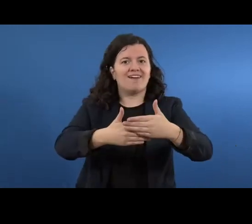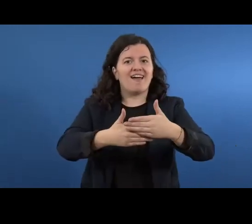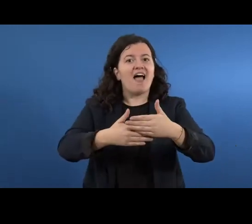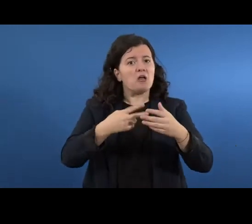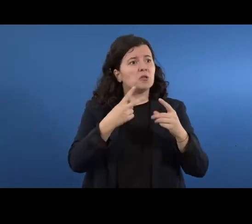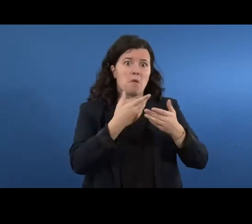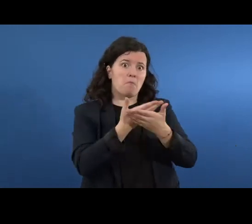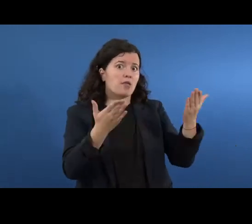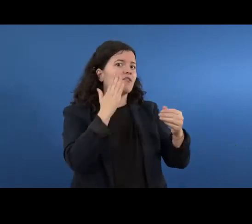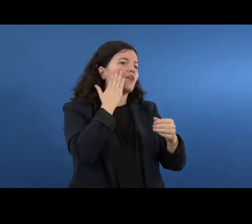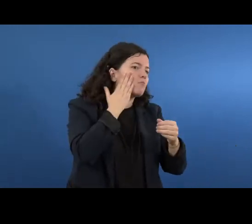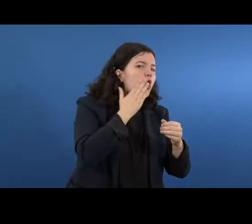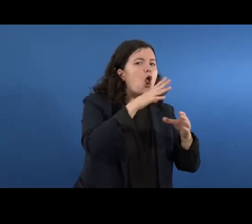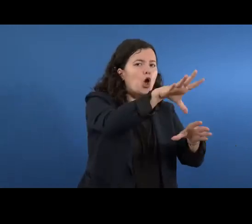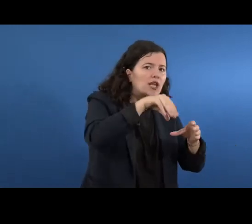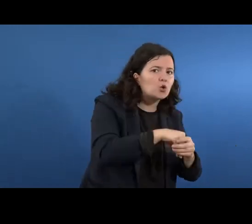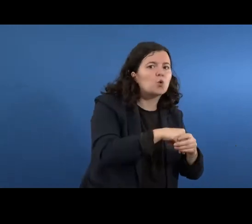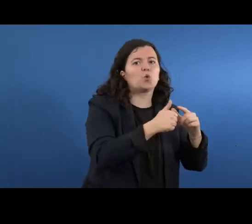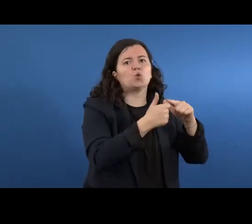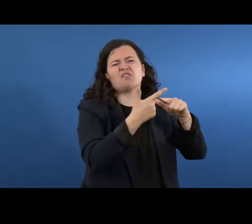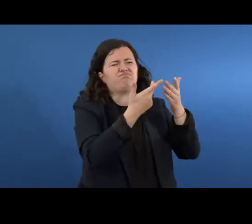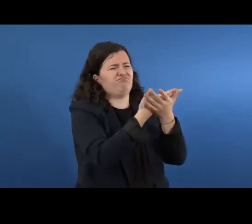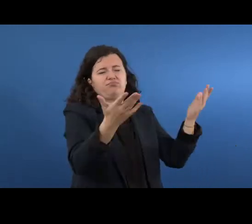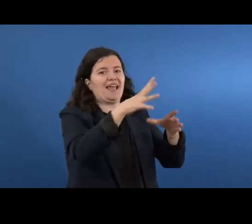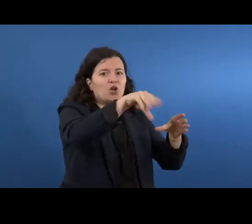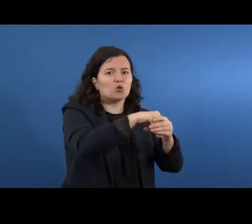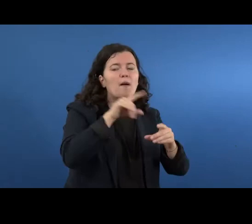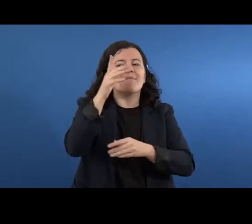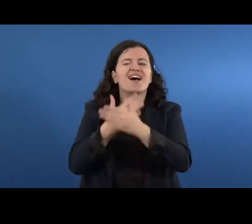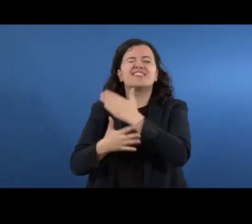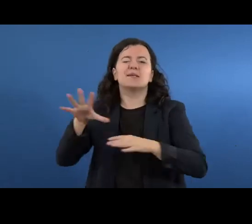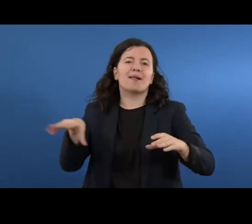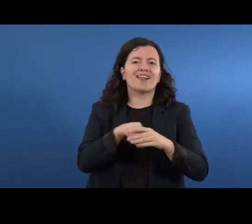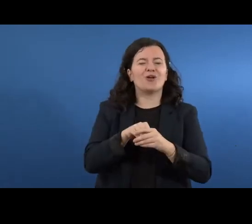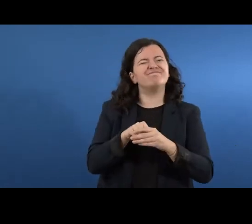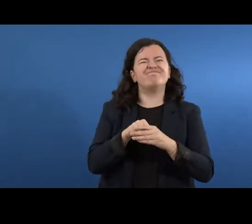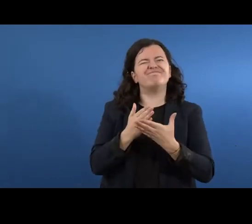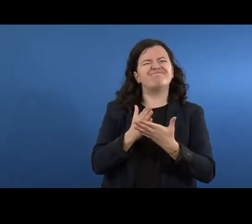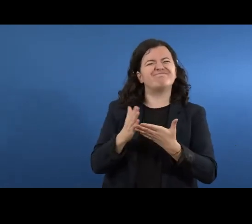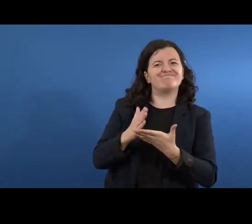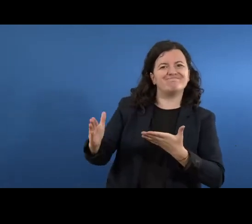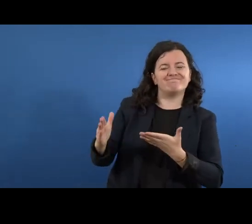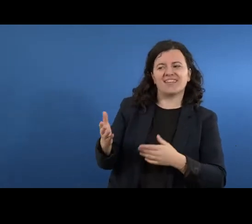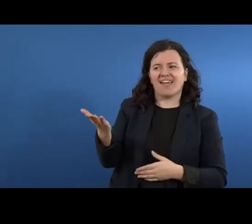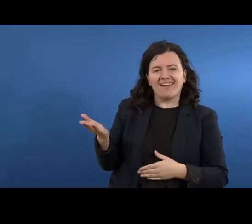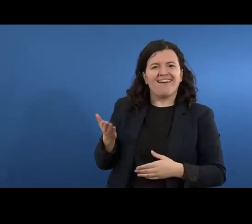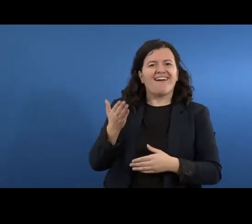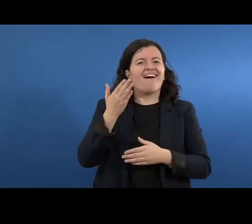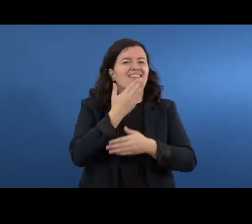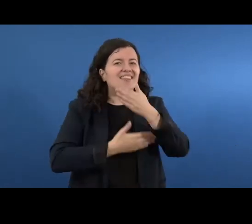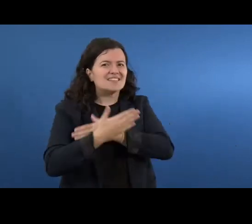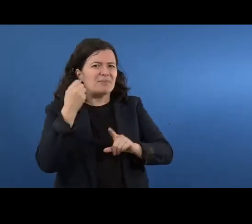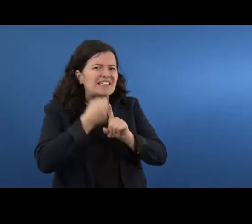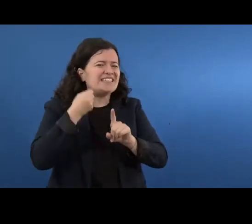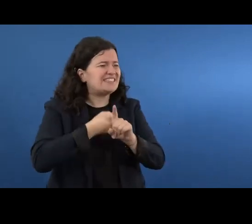include disability. And it has been difficult for disability advocates to move the needle in a meaningful